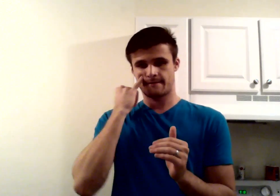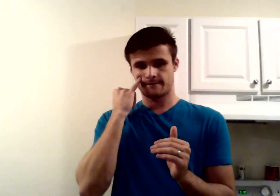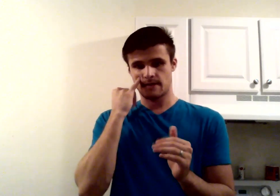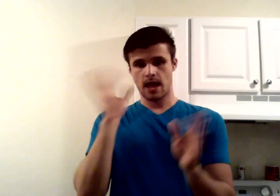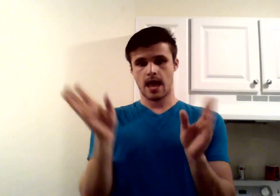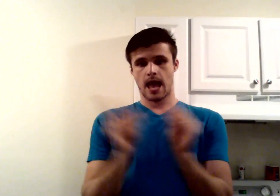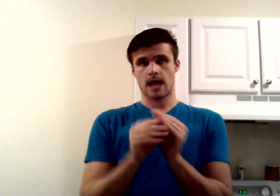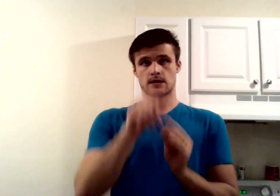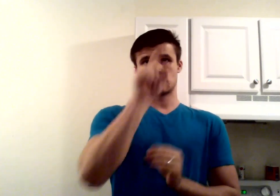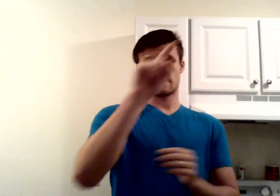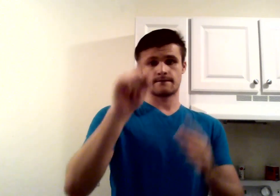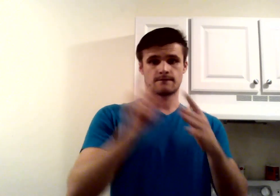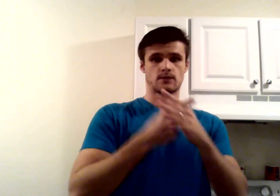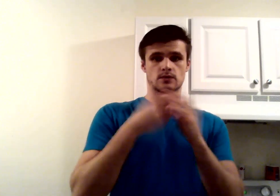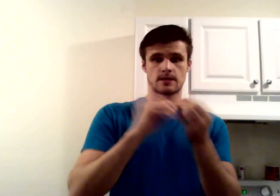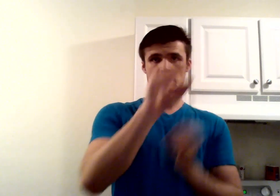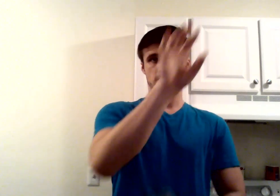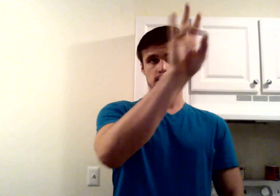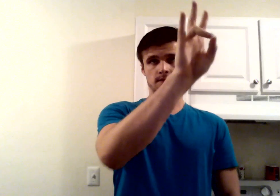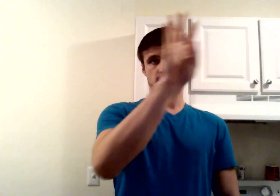link here to subscribe or to see my other videos. Take a look